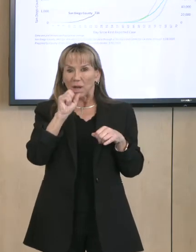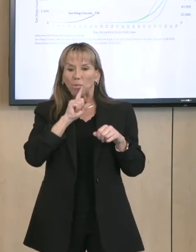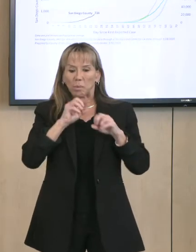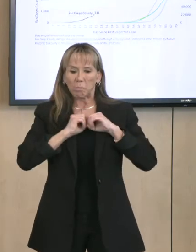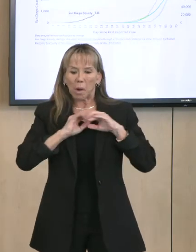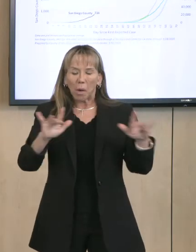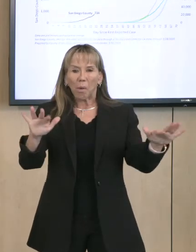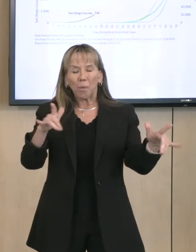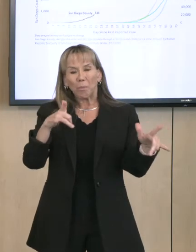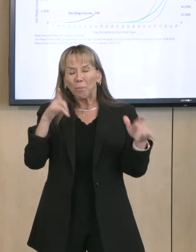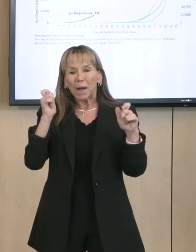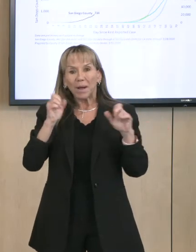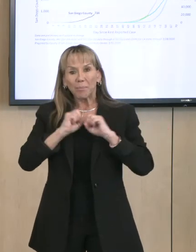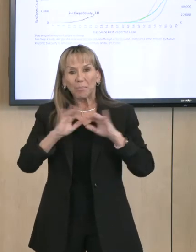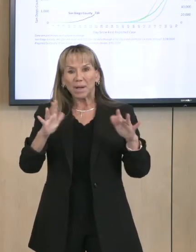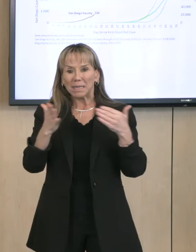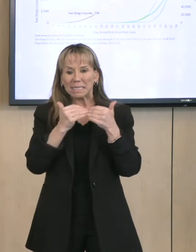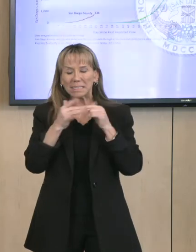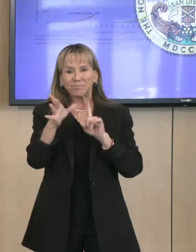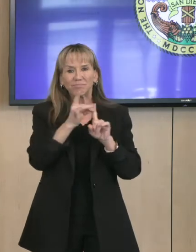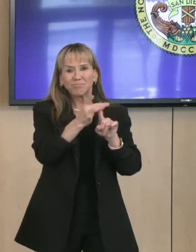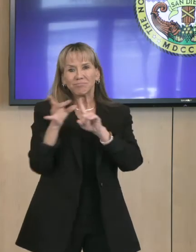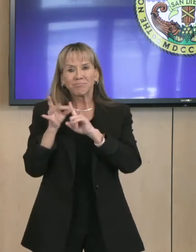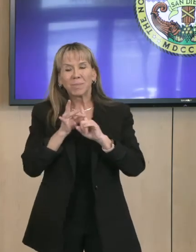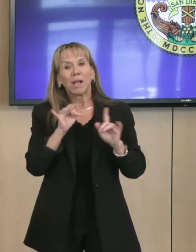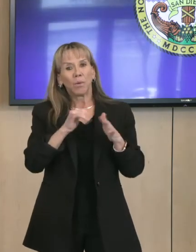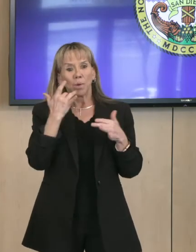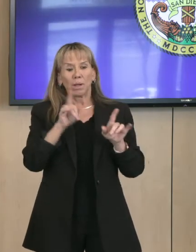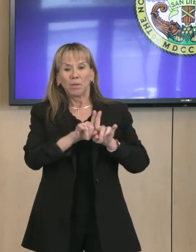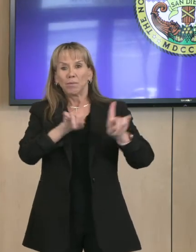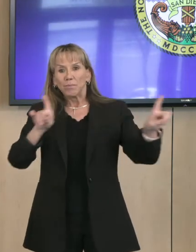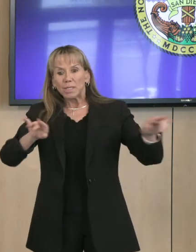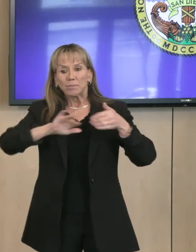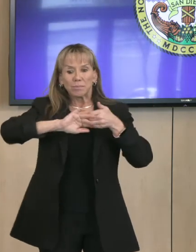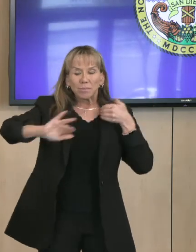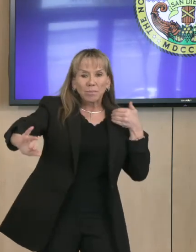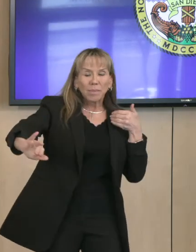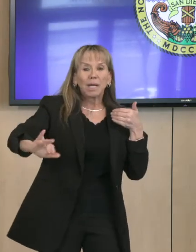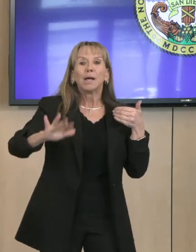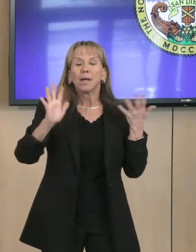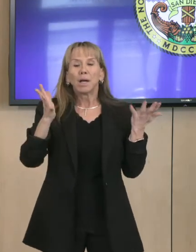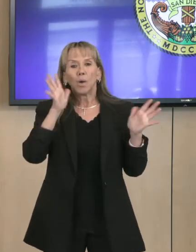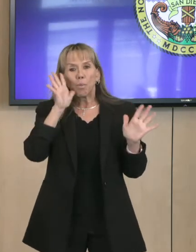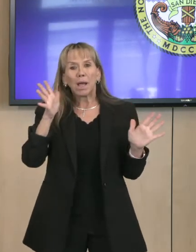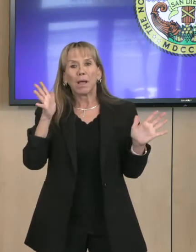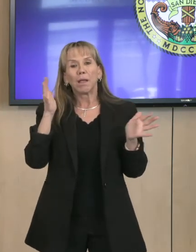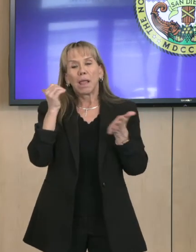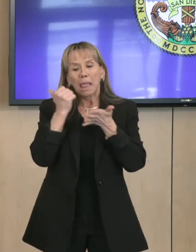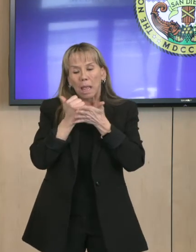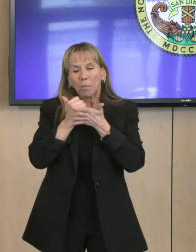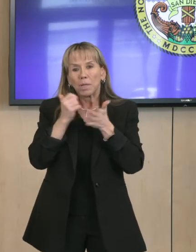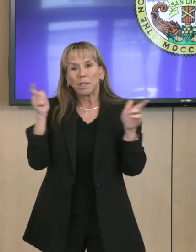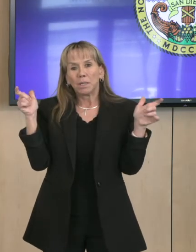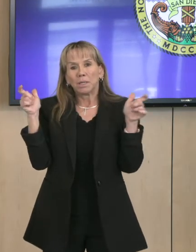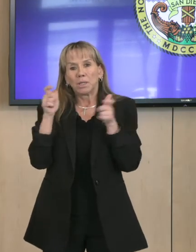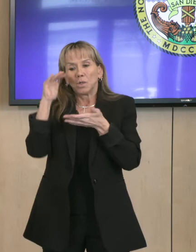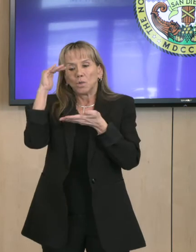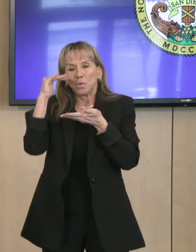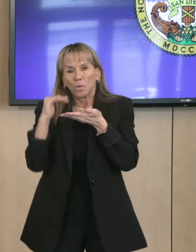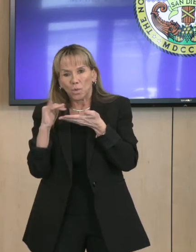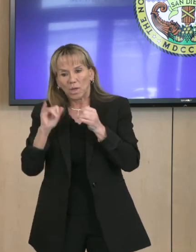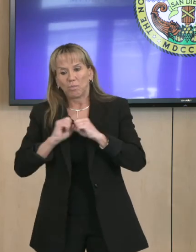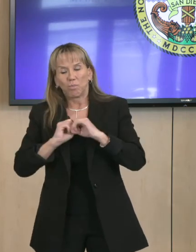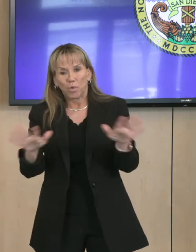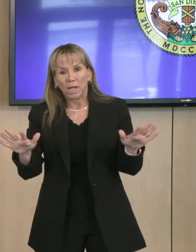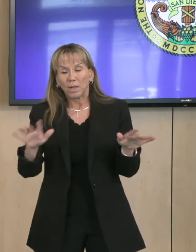around social distancing, physical distancing, around everything we're doing will, of course, be slowing the spread. When fewer people interact